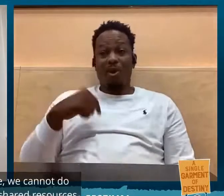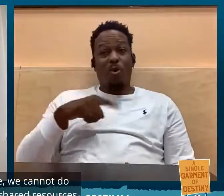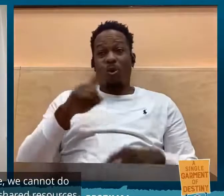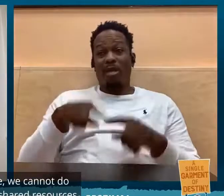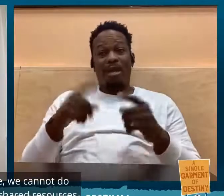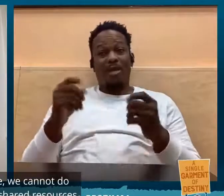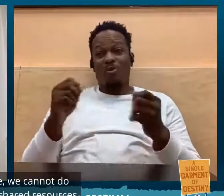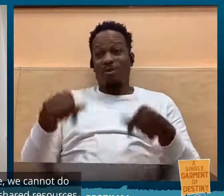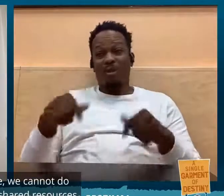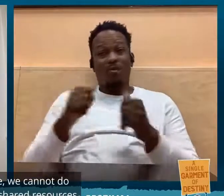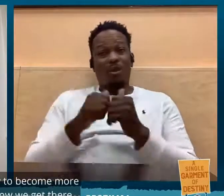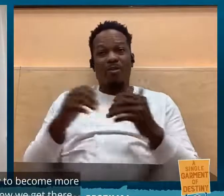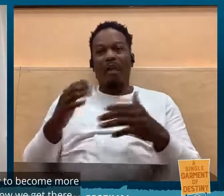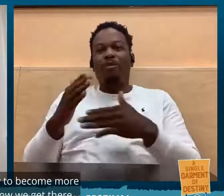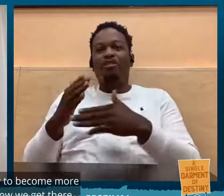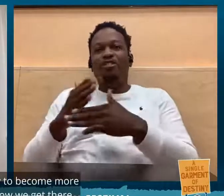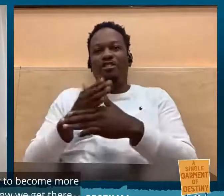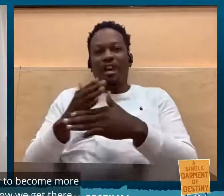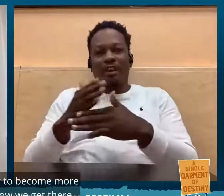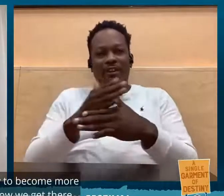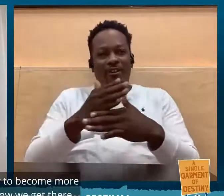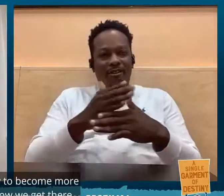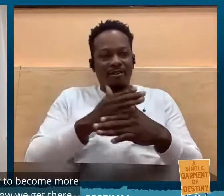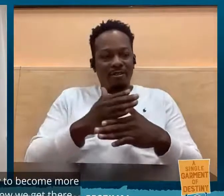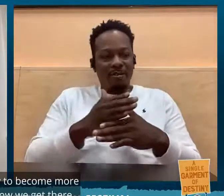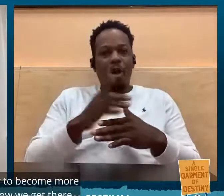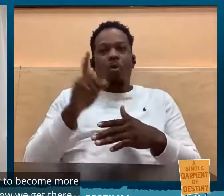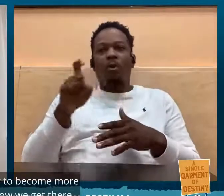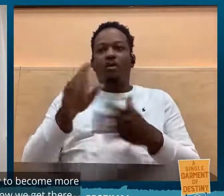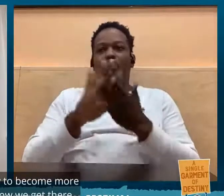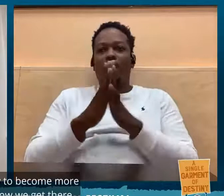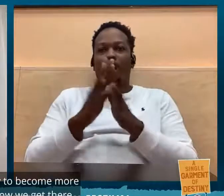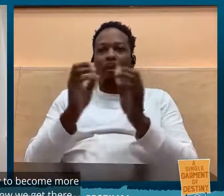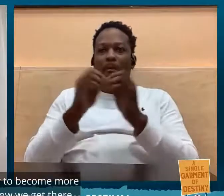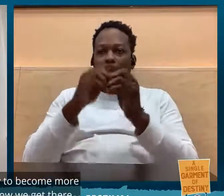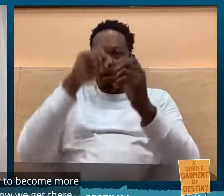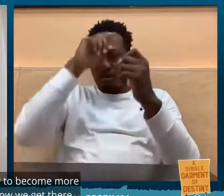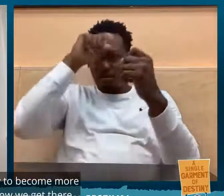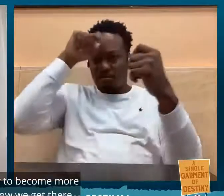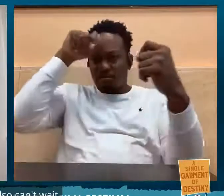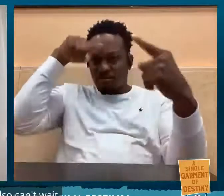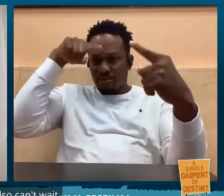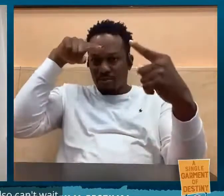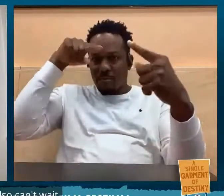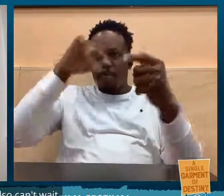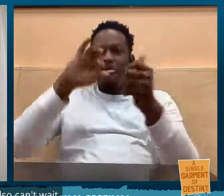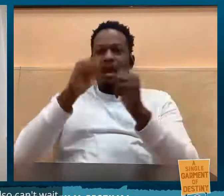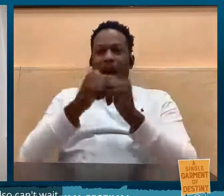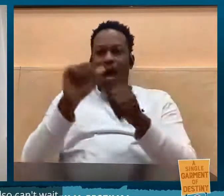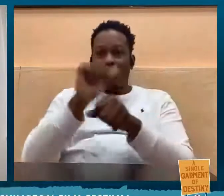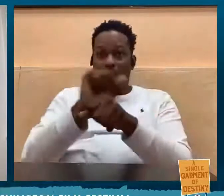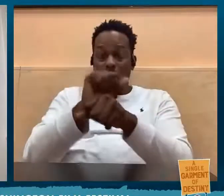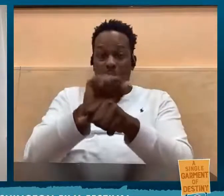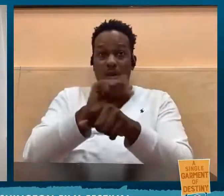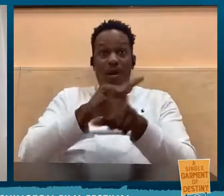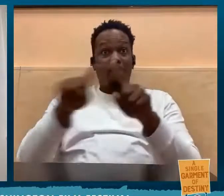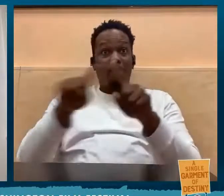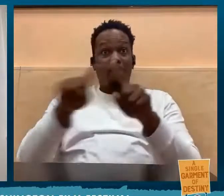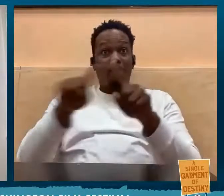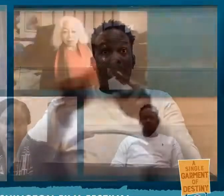without shared resources. We obviously need to become more aligned in how we get there, but we also can't wait.